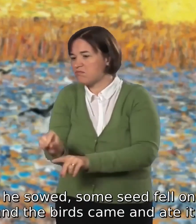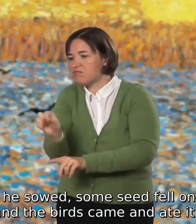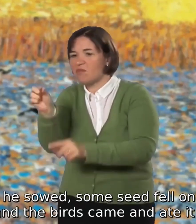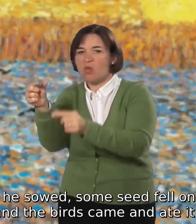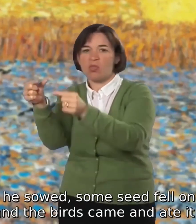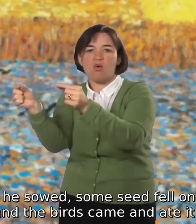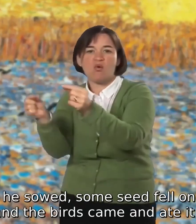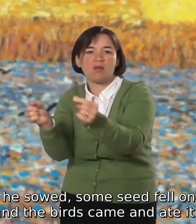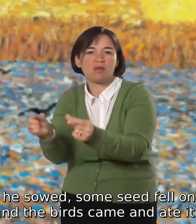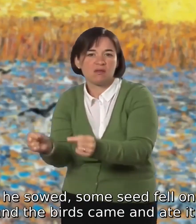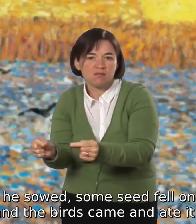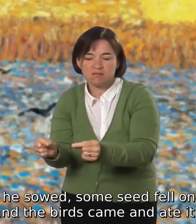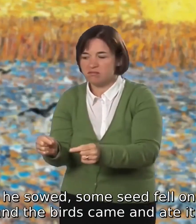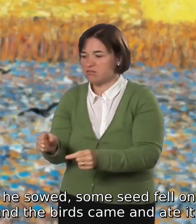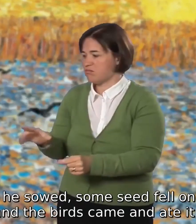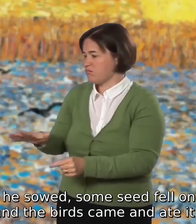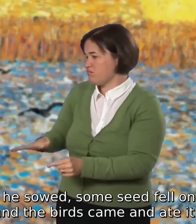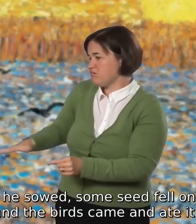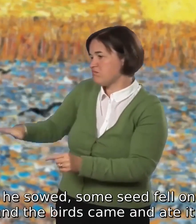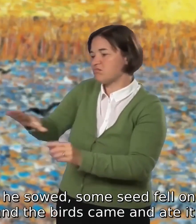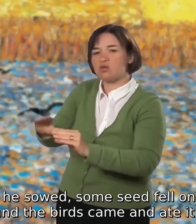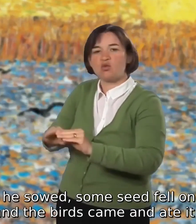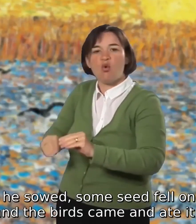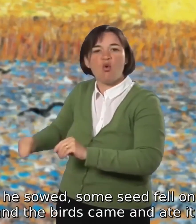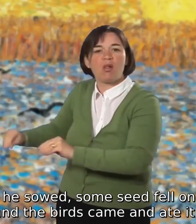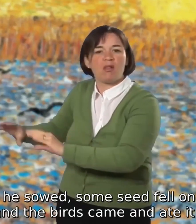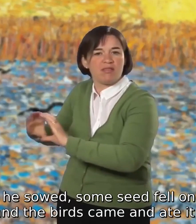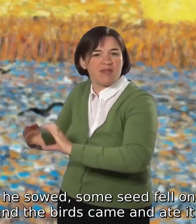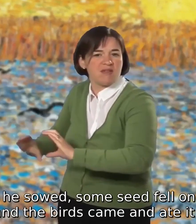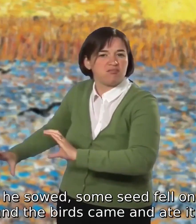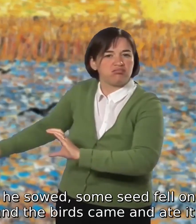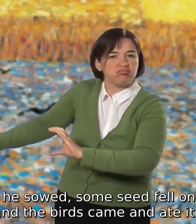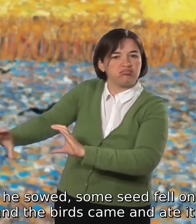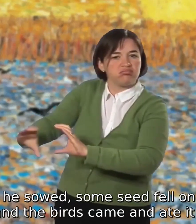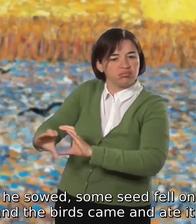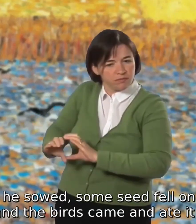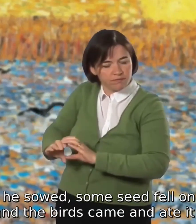path, and the birds came down and ate it up.